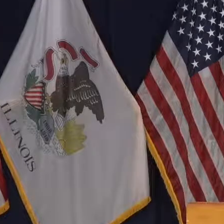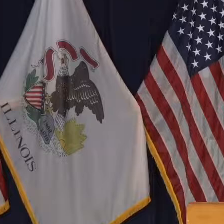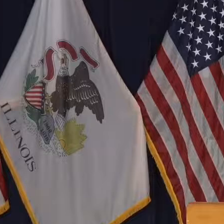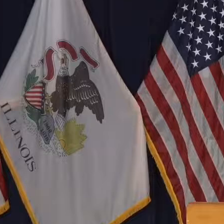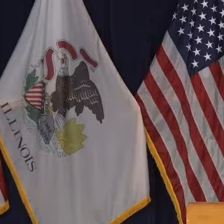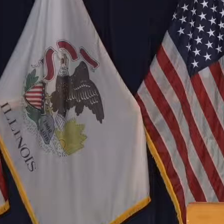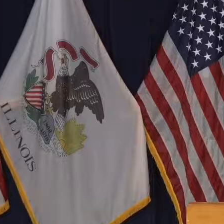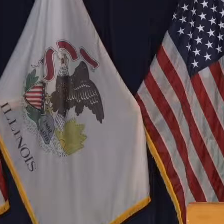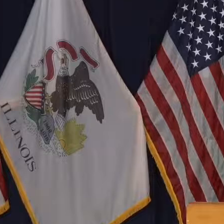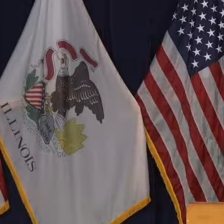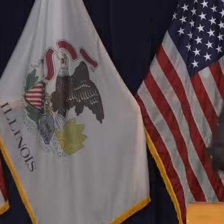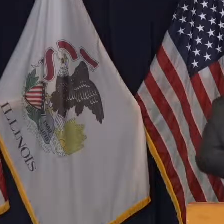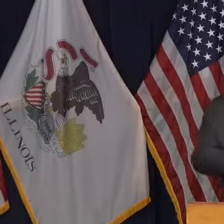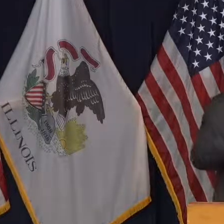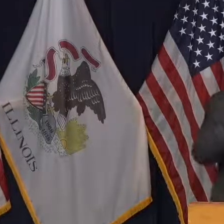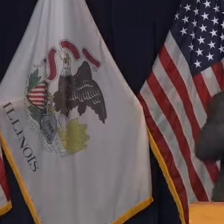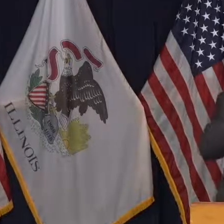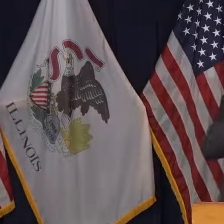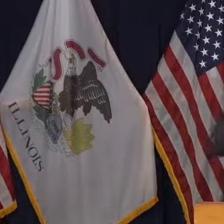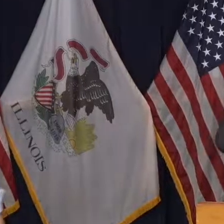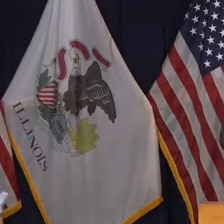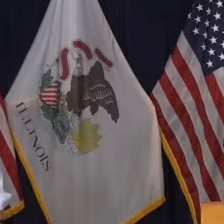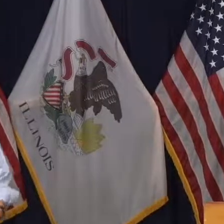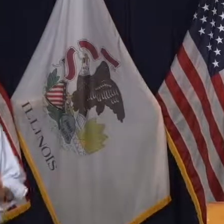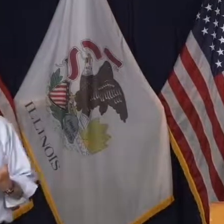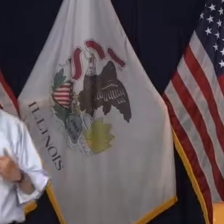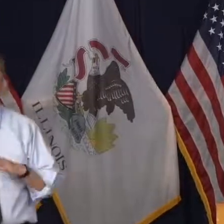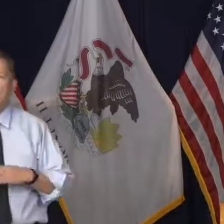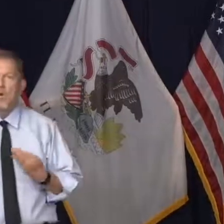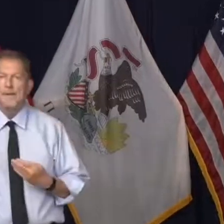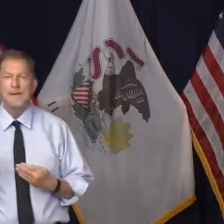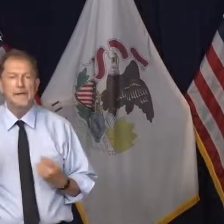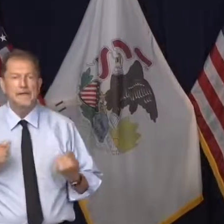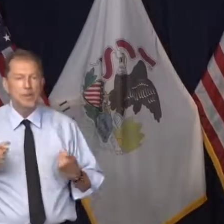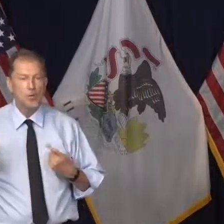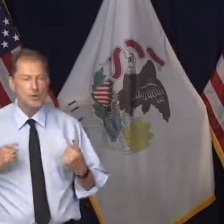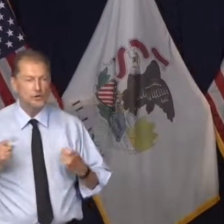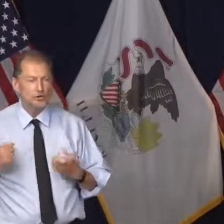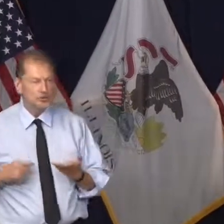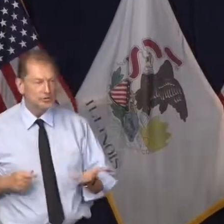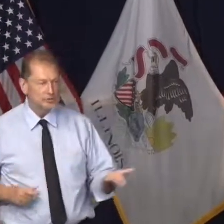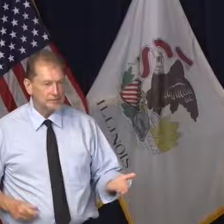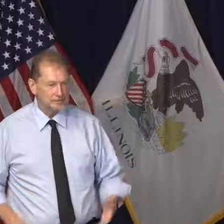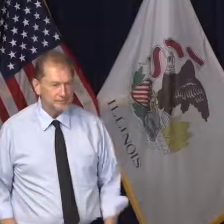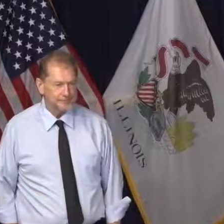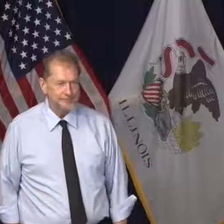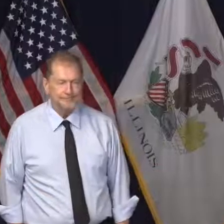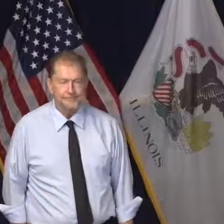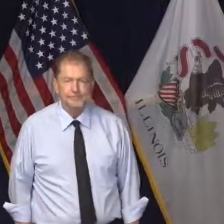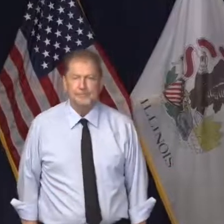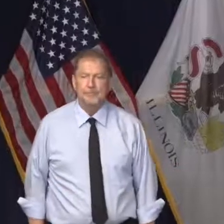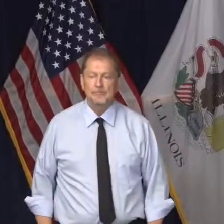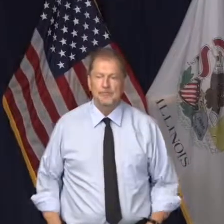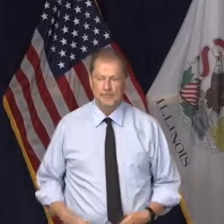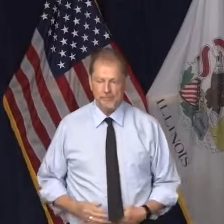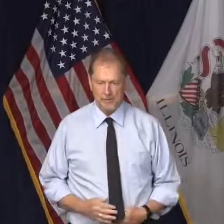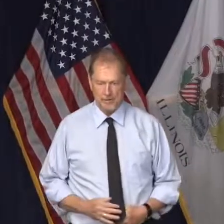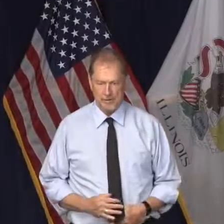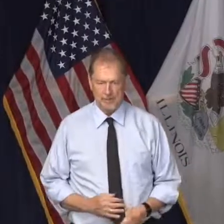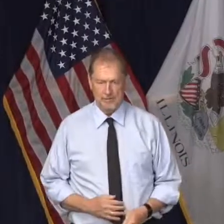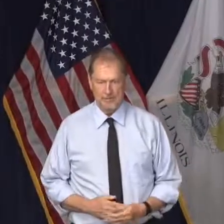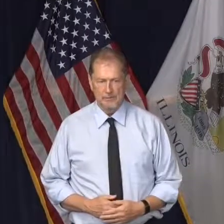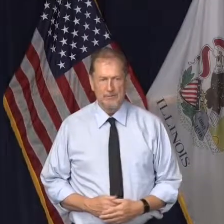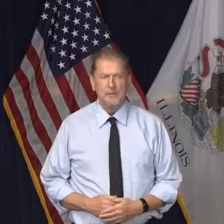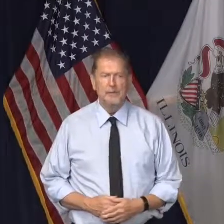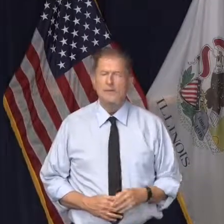Thanks very much, Dr. Ezekiel, and happy to take any questions from members of the media. Governor, you know, there has been so much made about